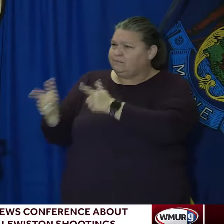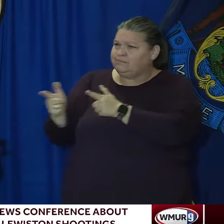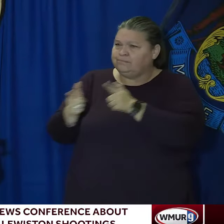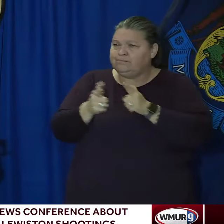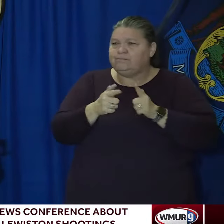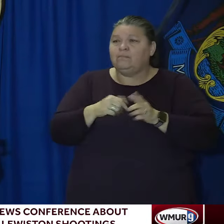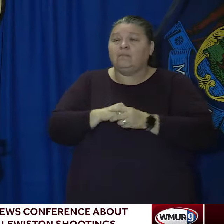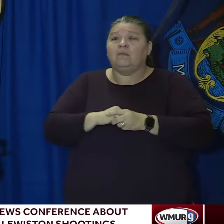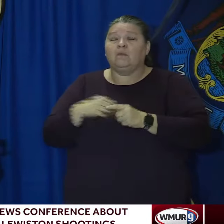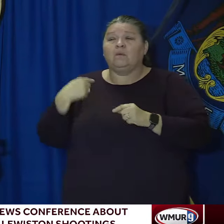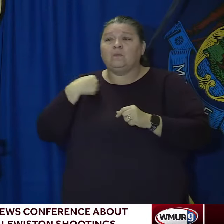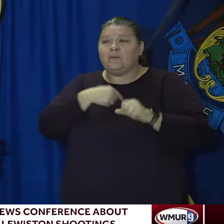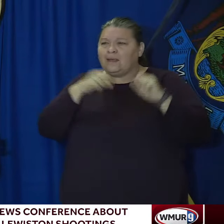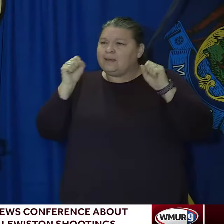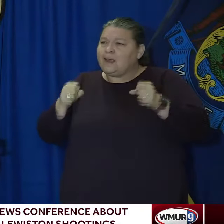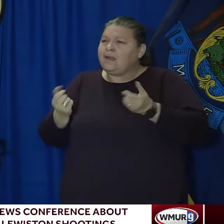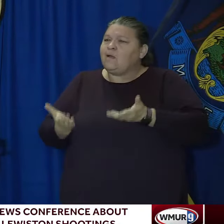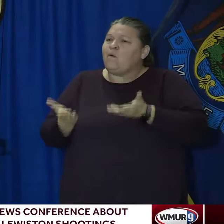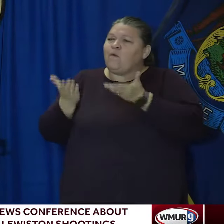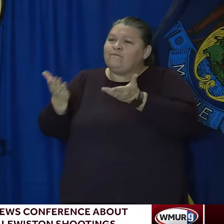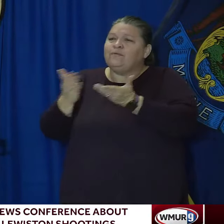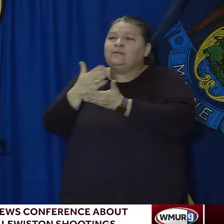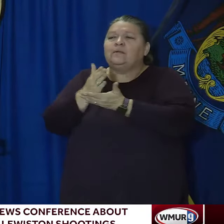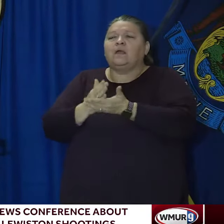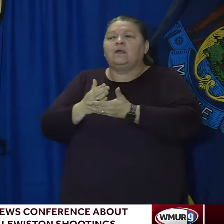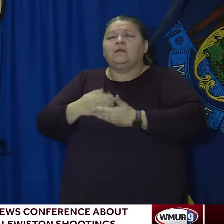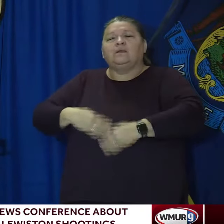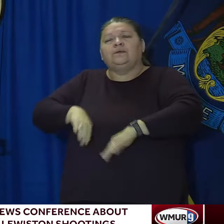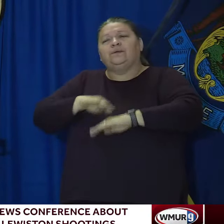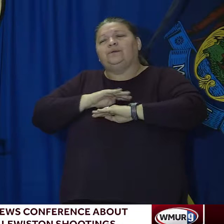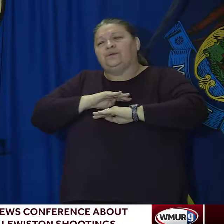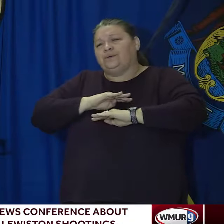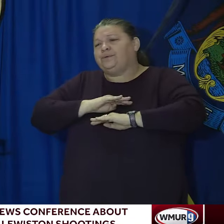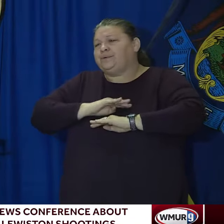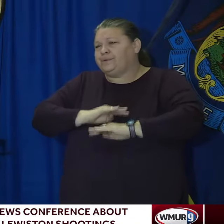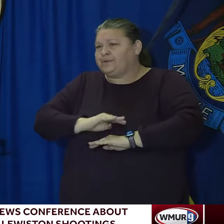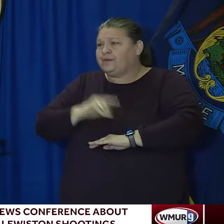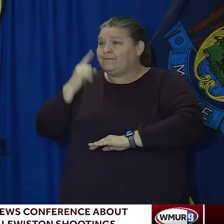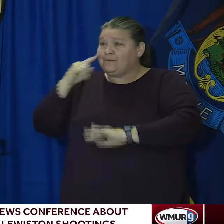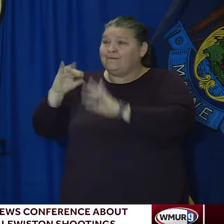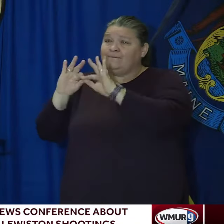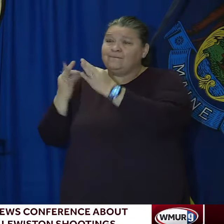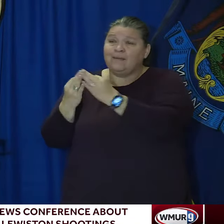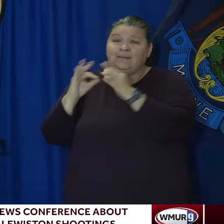may to the victims and their families and to the community at large.